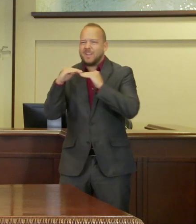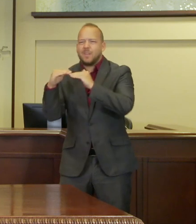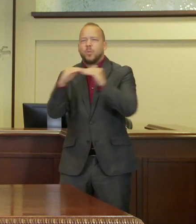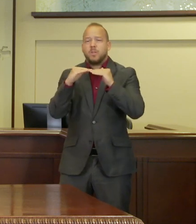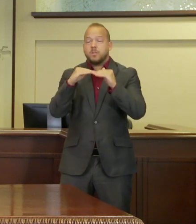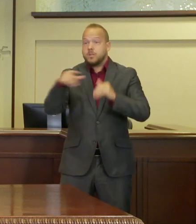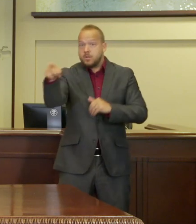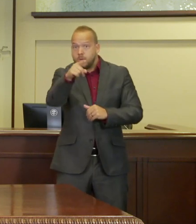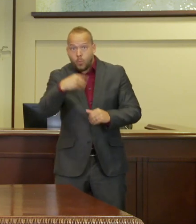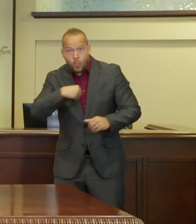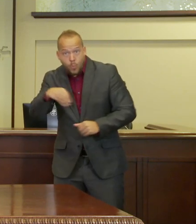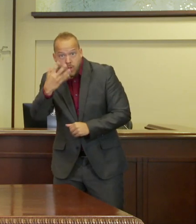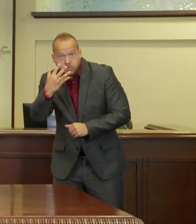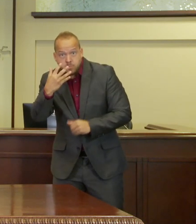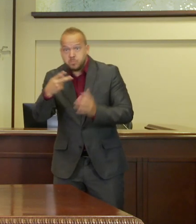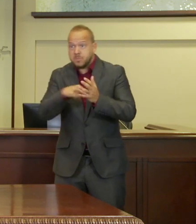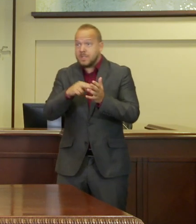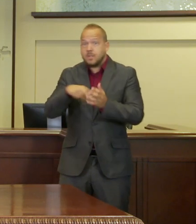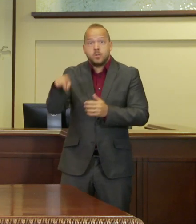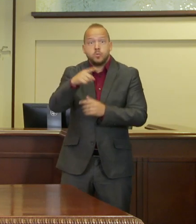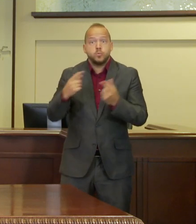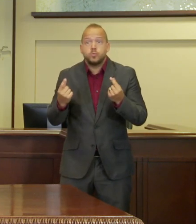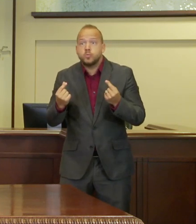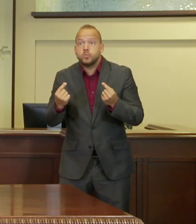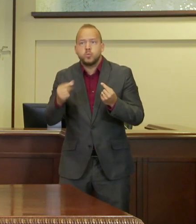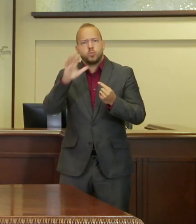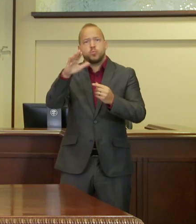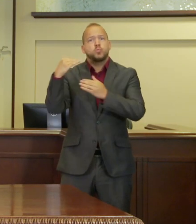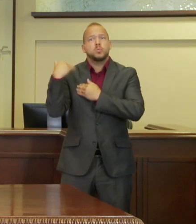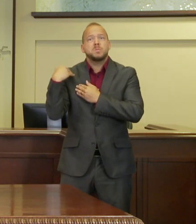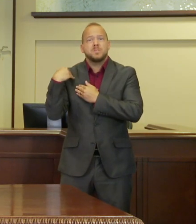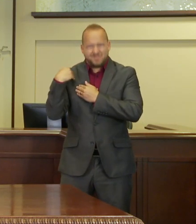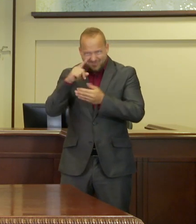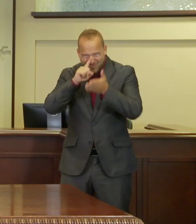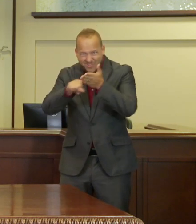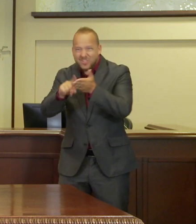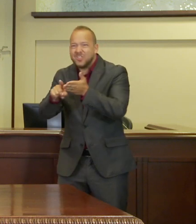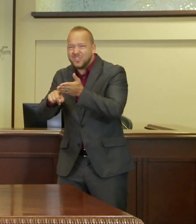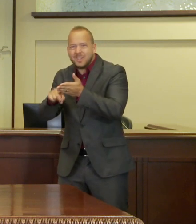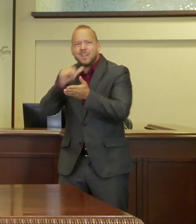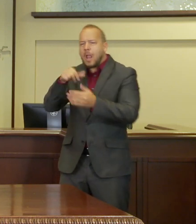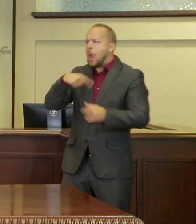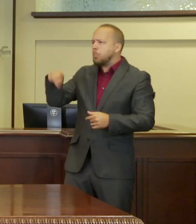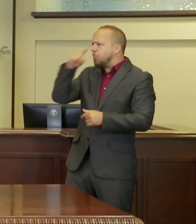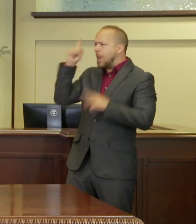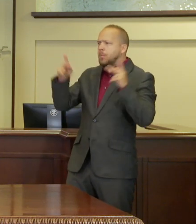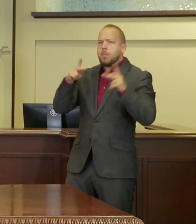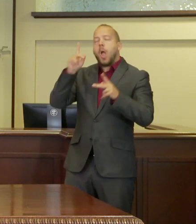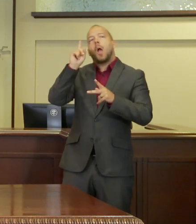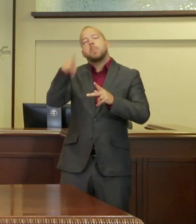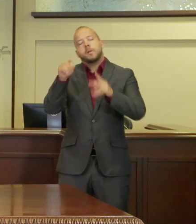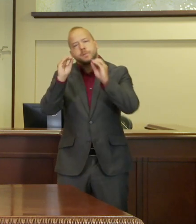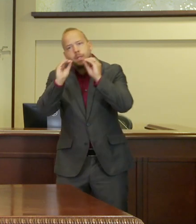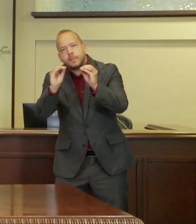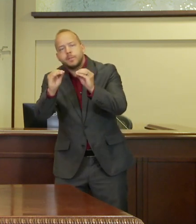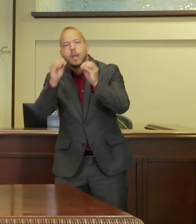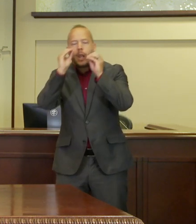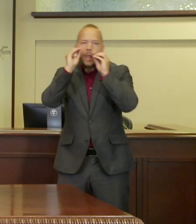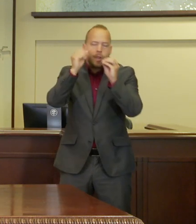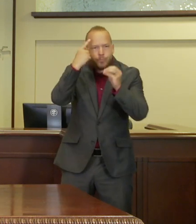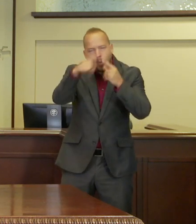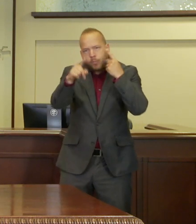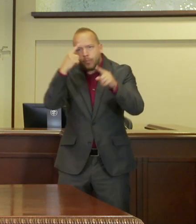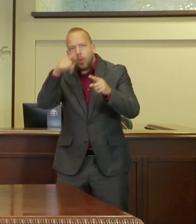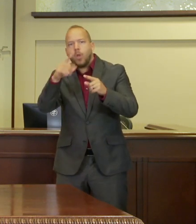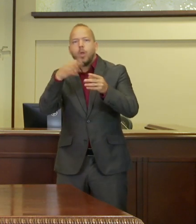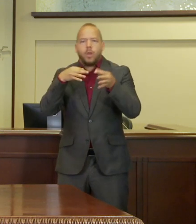work. It's not the responsibility of black people or other people of color to do that for you. Silence is not an option. And in